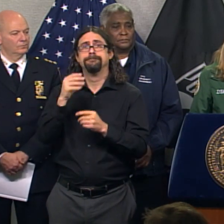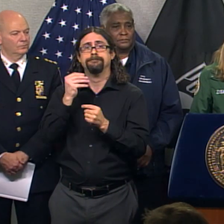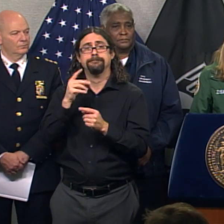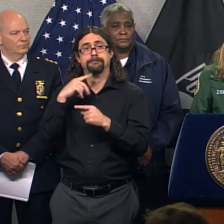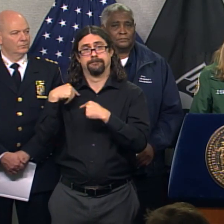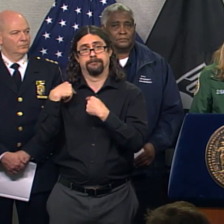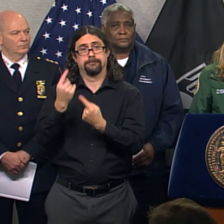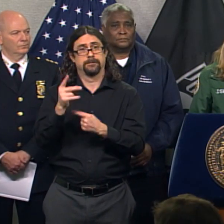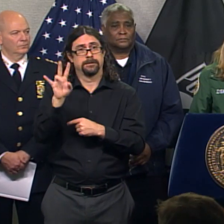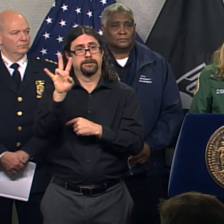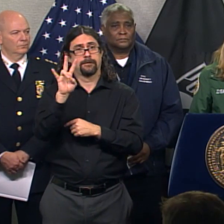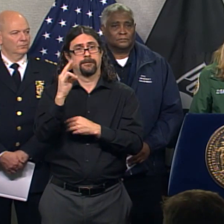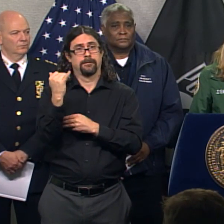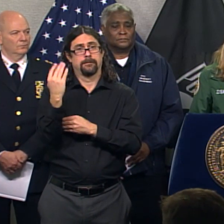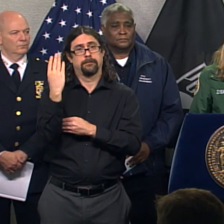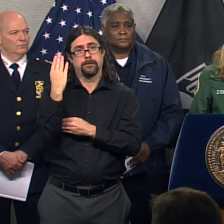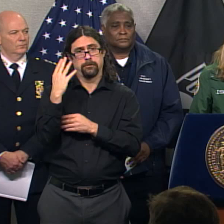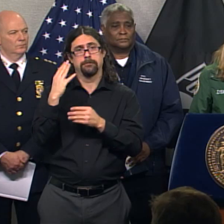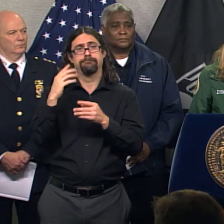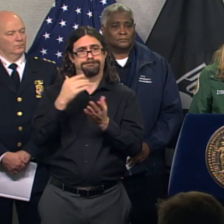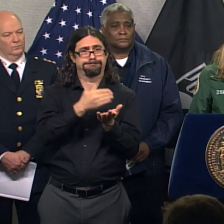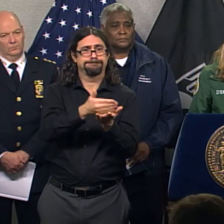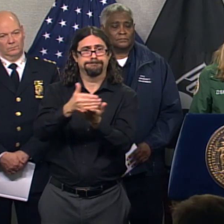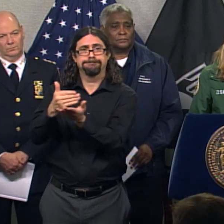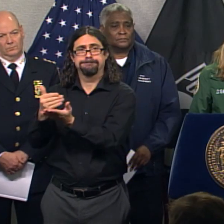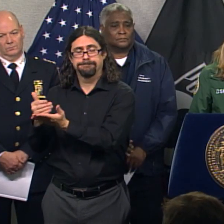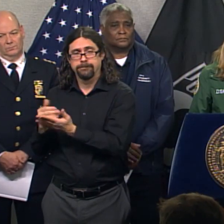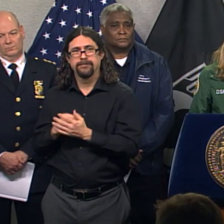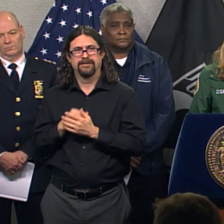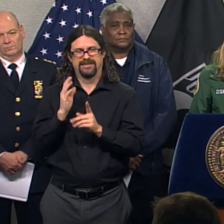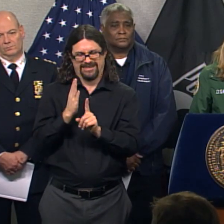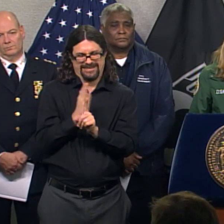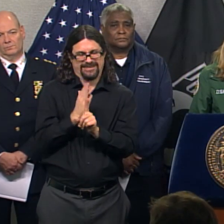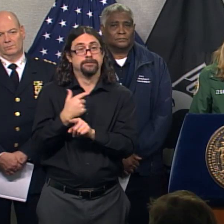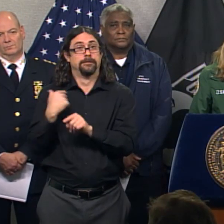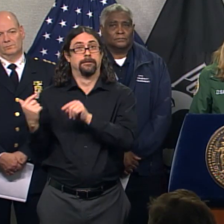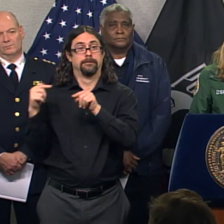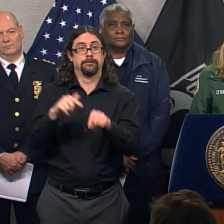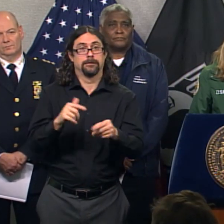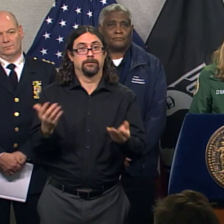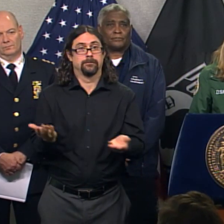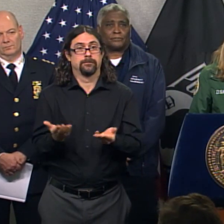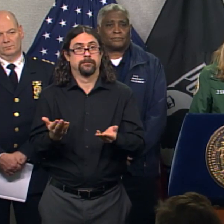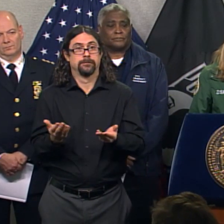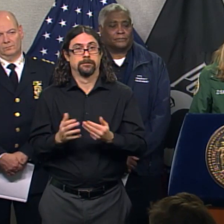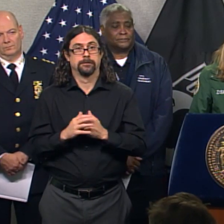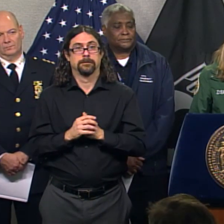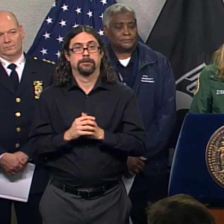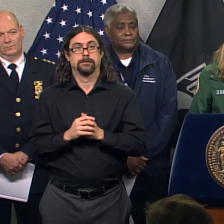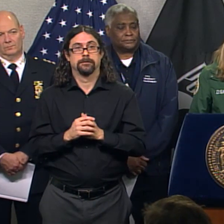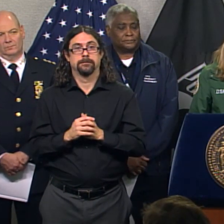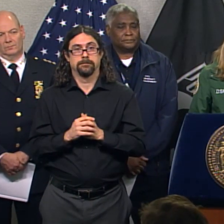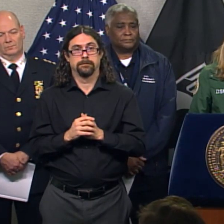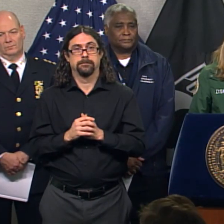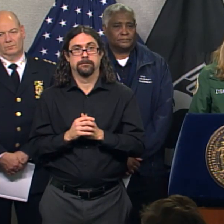walked down here, we are across the city on all routes. We're at